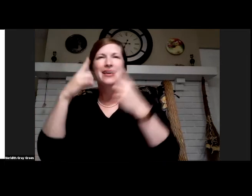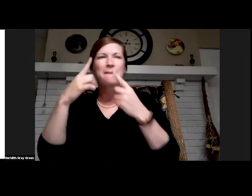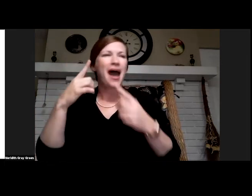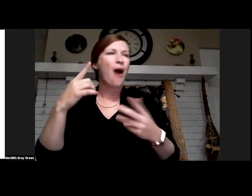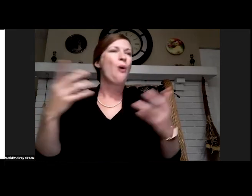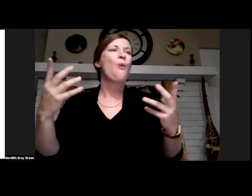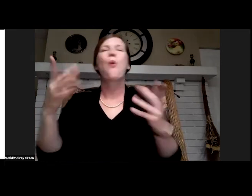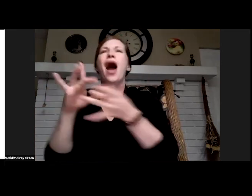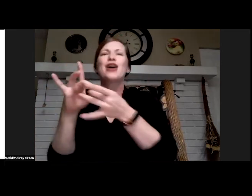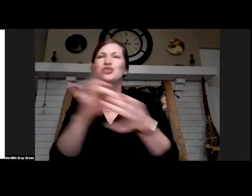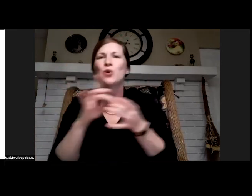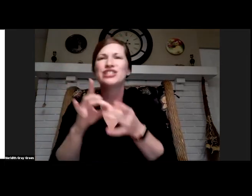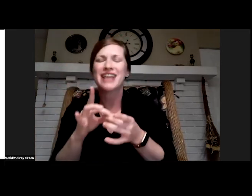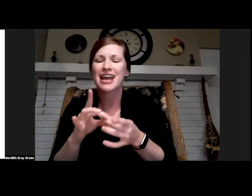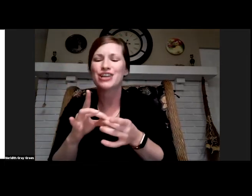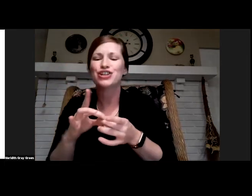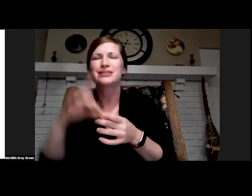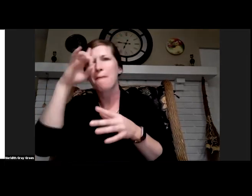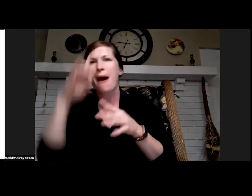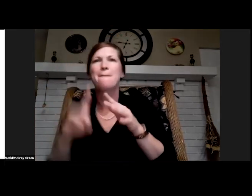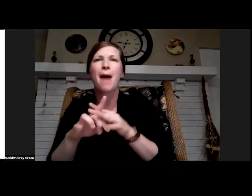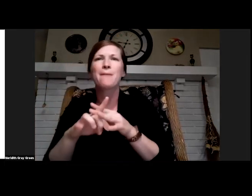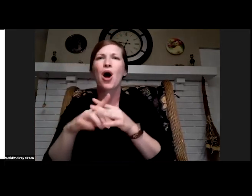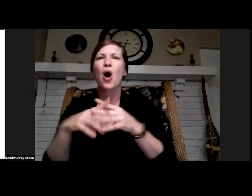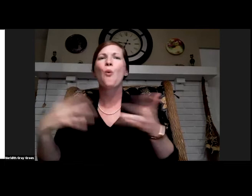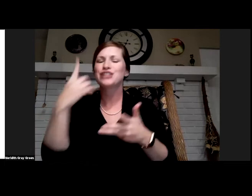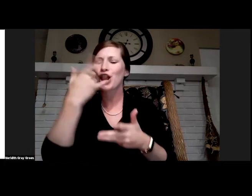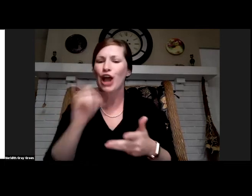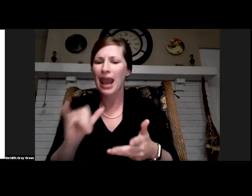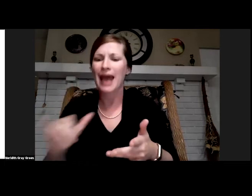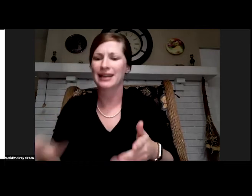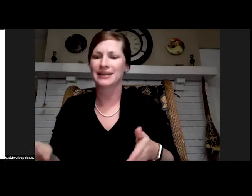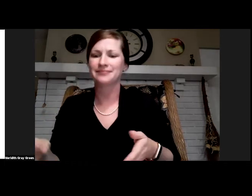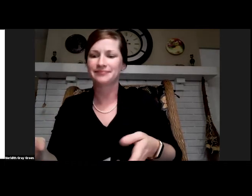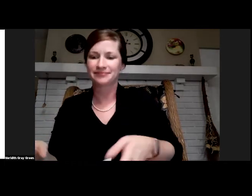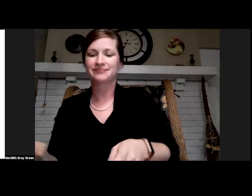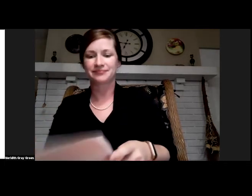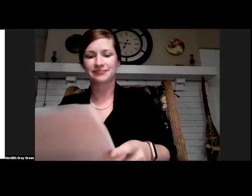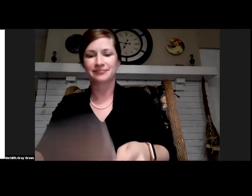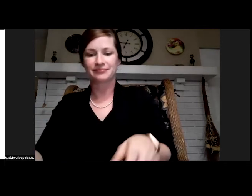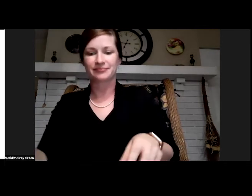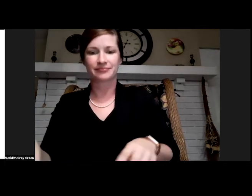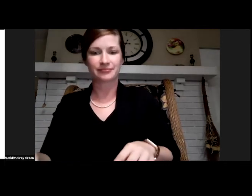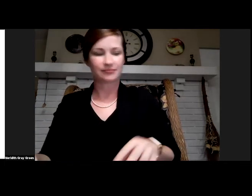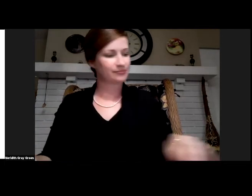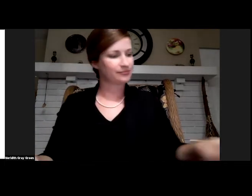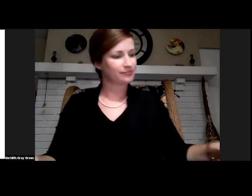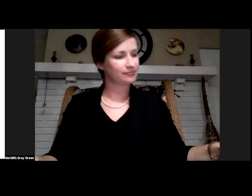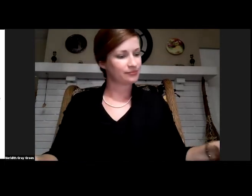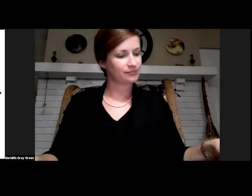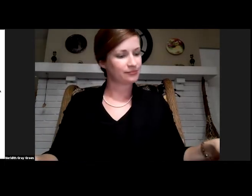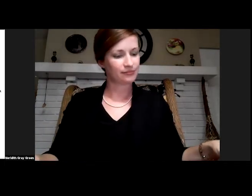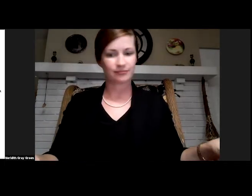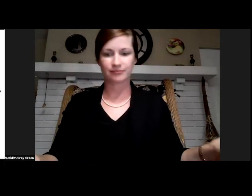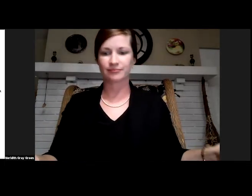And the sculpture is from the person that made it is from Argentina. And when you take a look at it, think of any words that